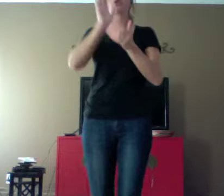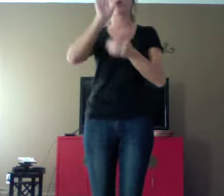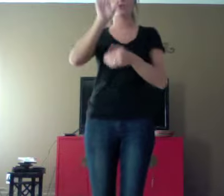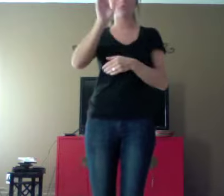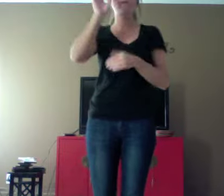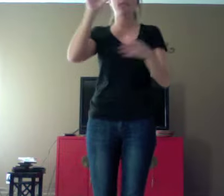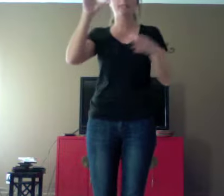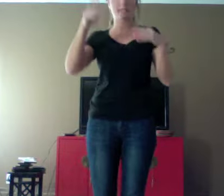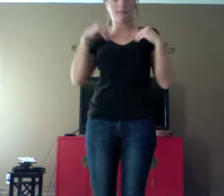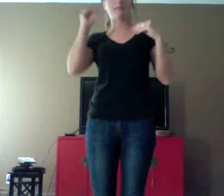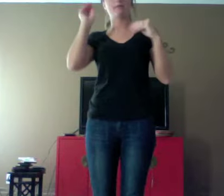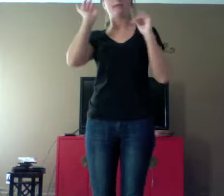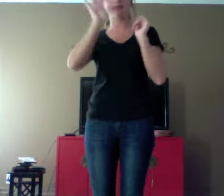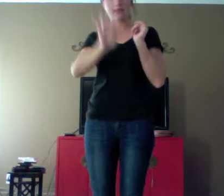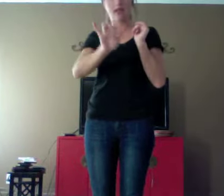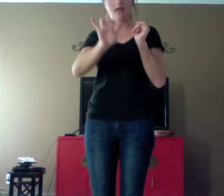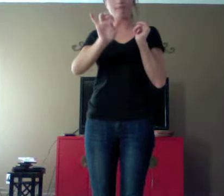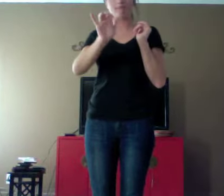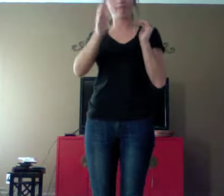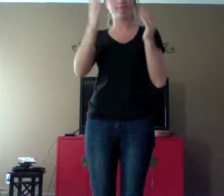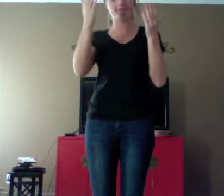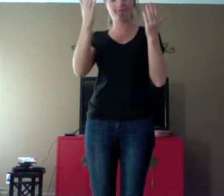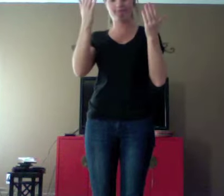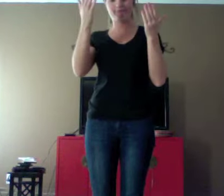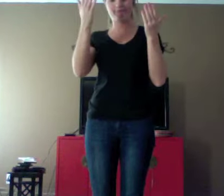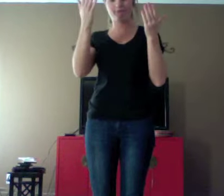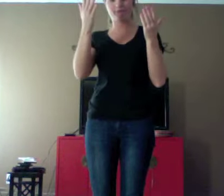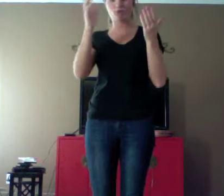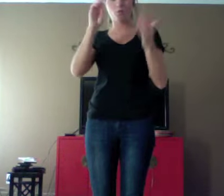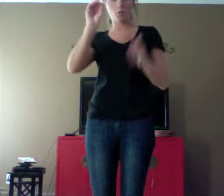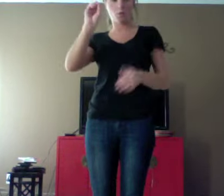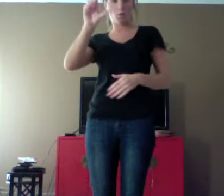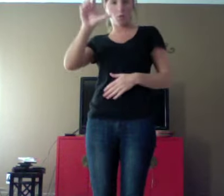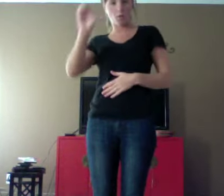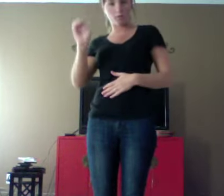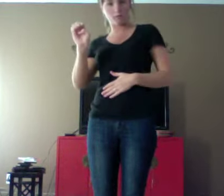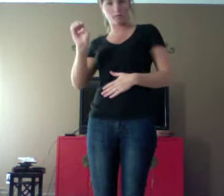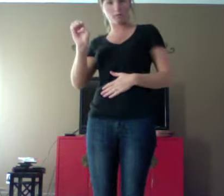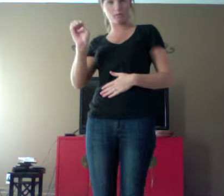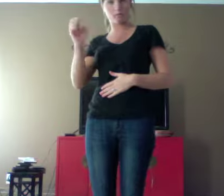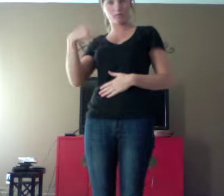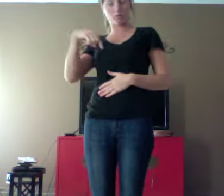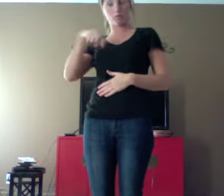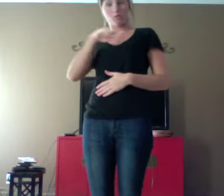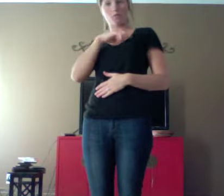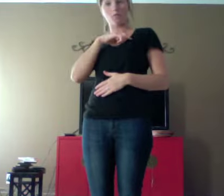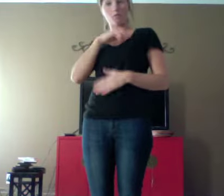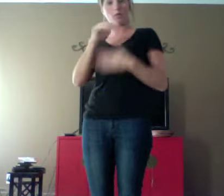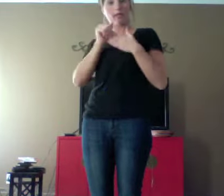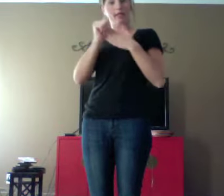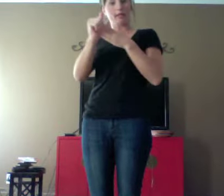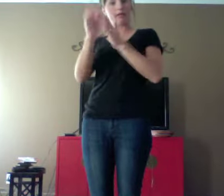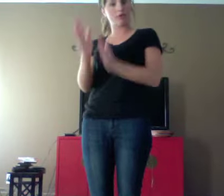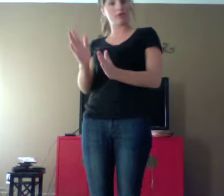I do not accept that role as a leader, even though we are the leader, here's what happens. Your marriage becomes a